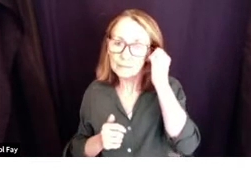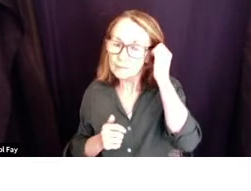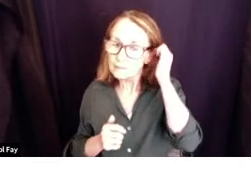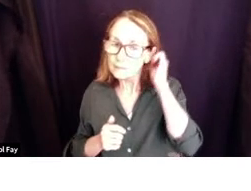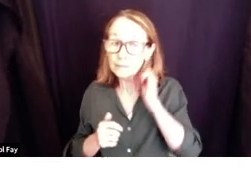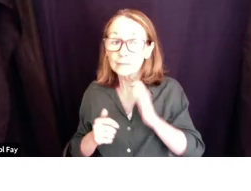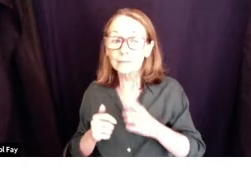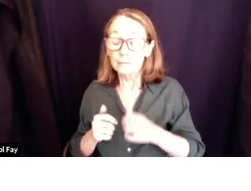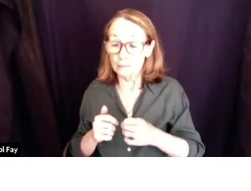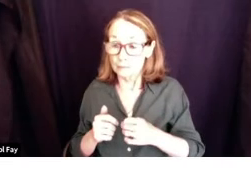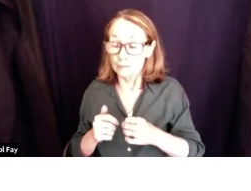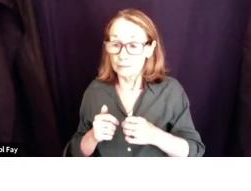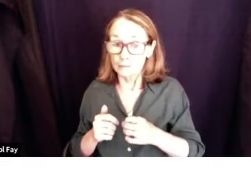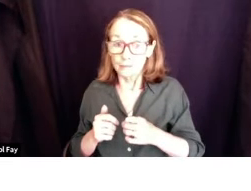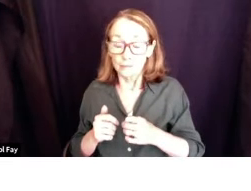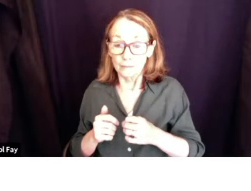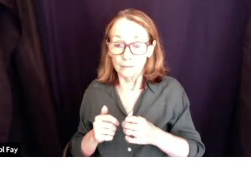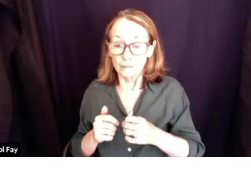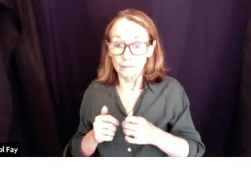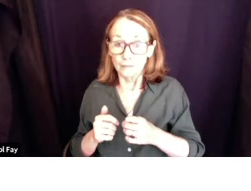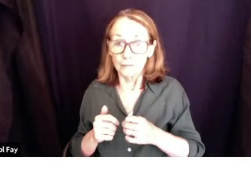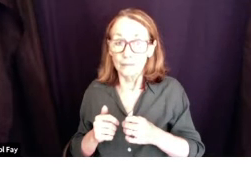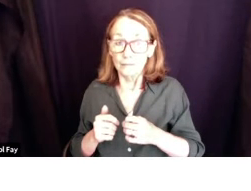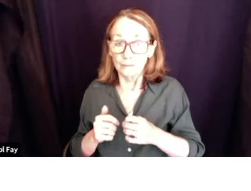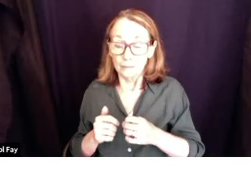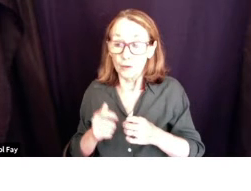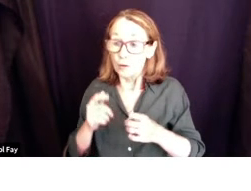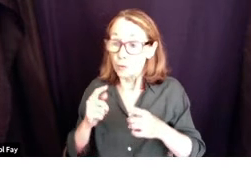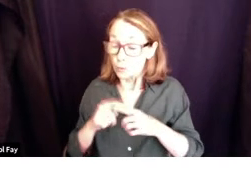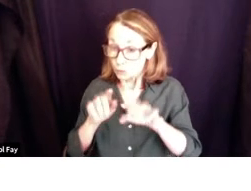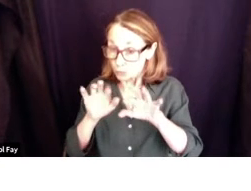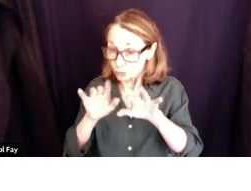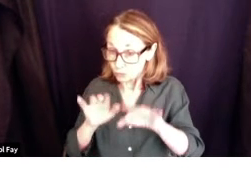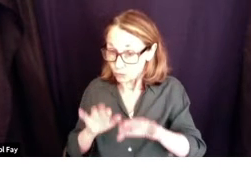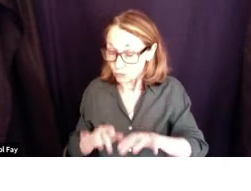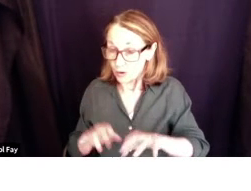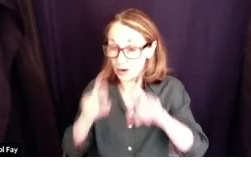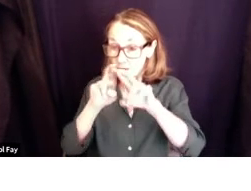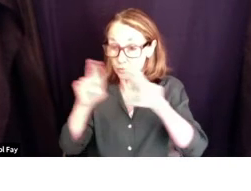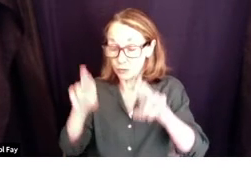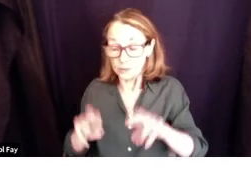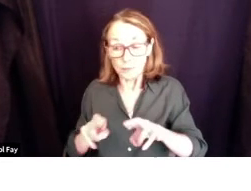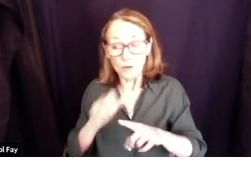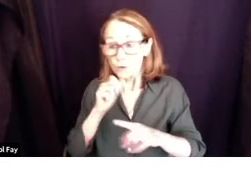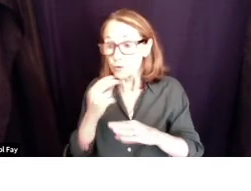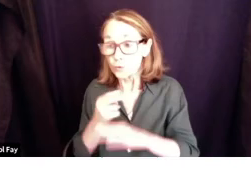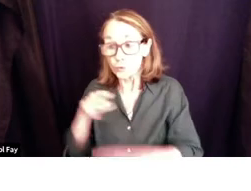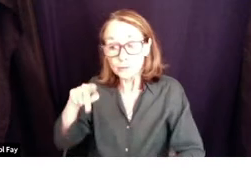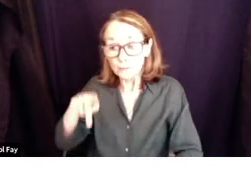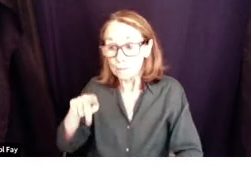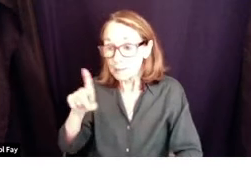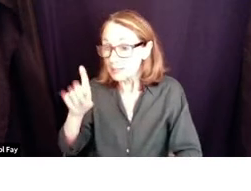job and writing the resume. So you save the, you write the resume in Word,